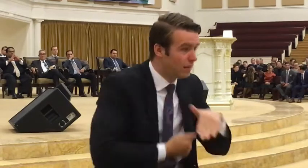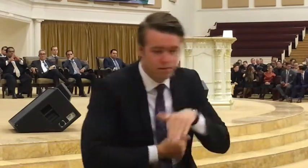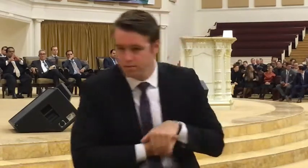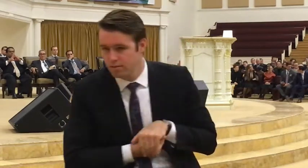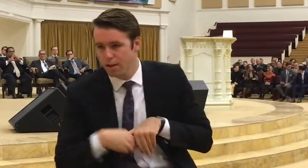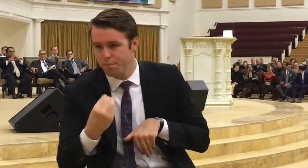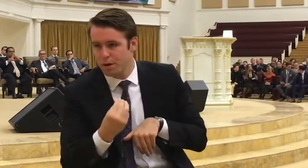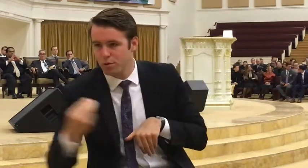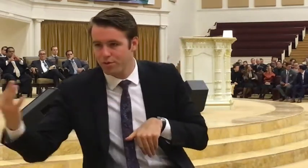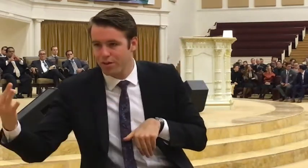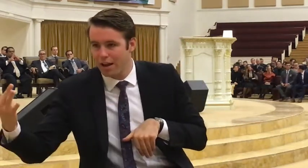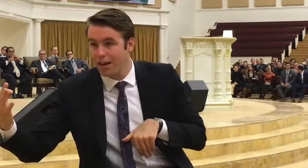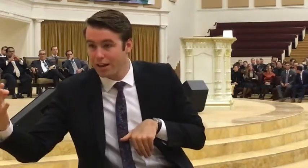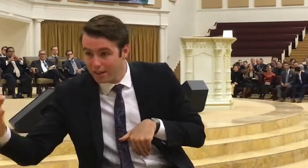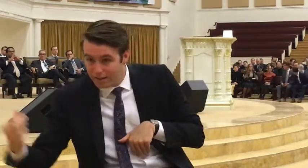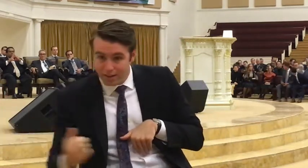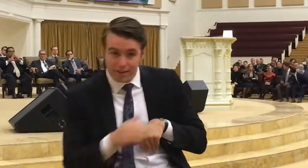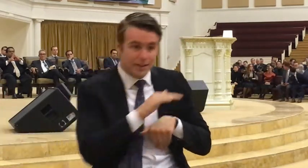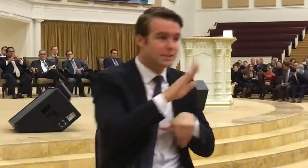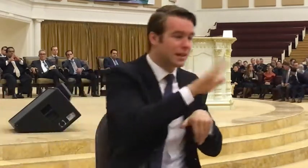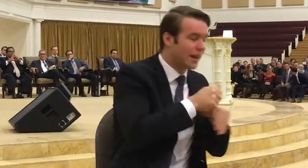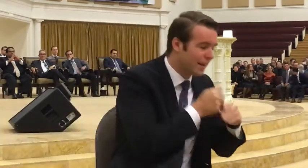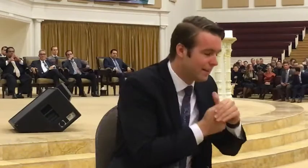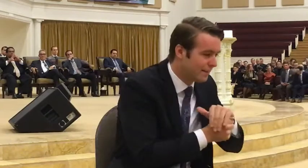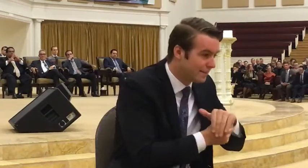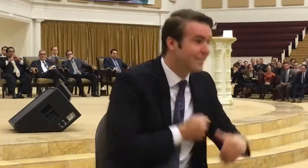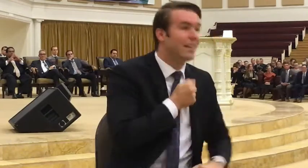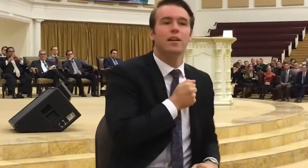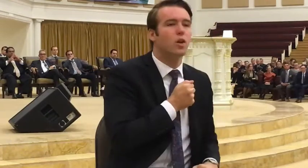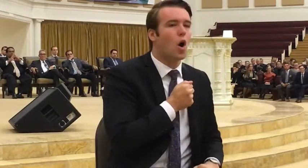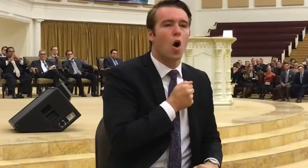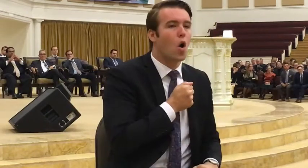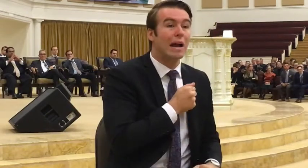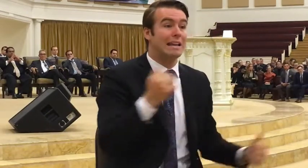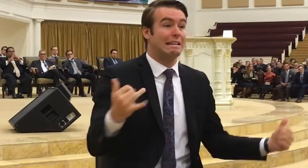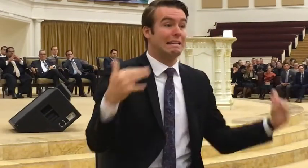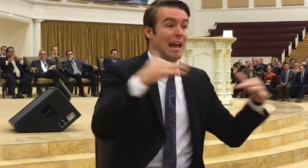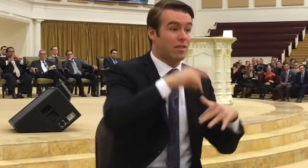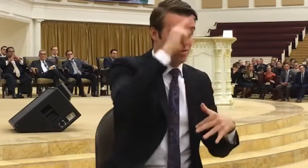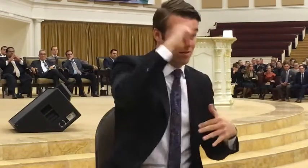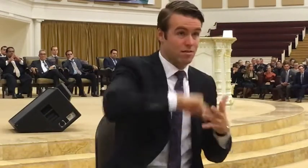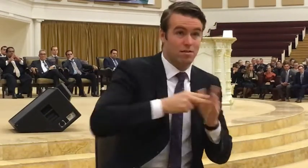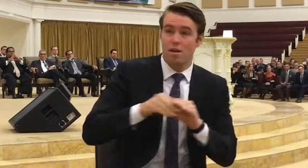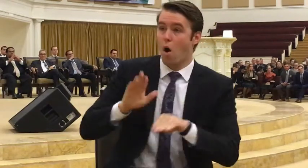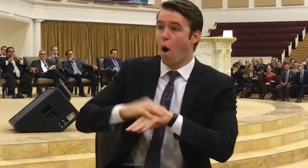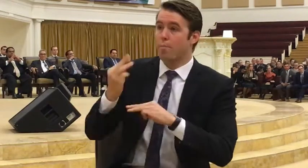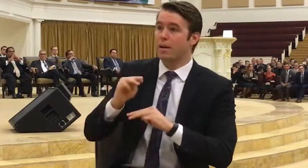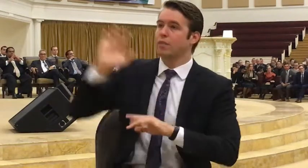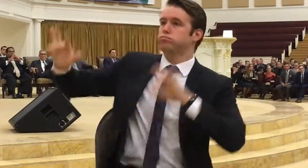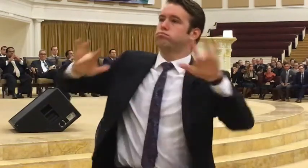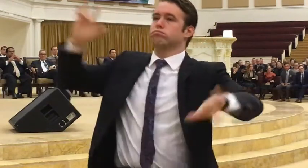Friday. But he would gather to be scattered on Monday.